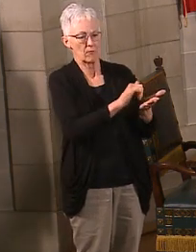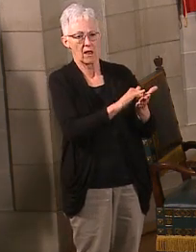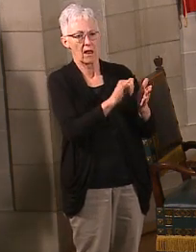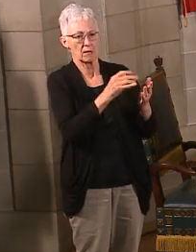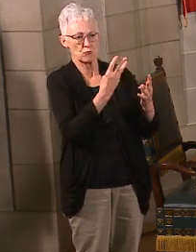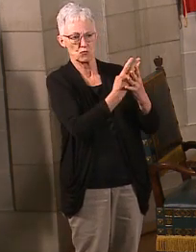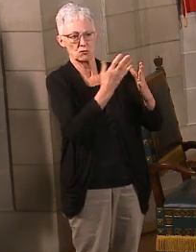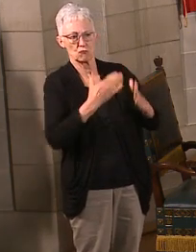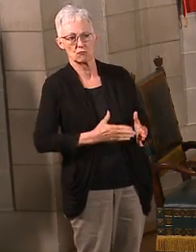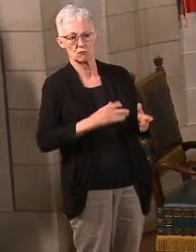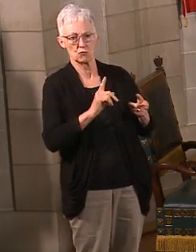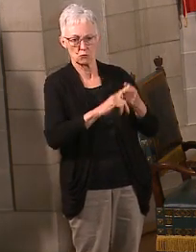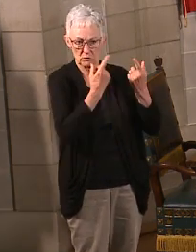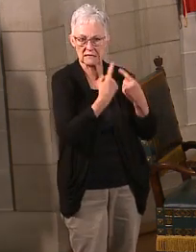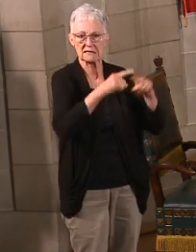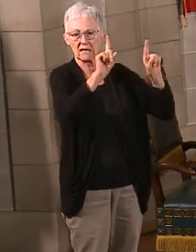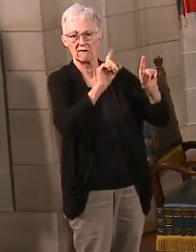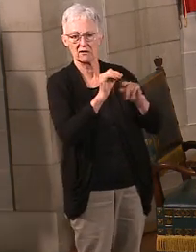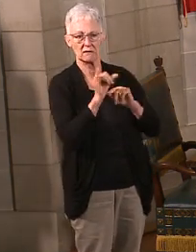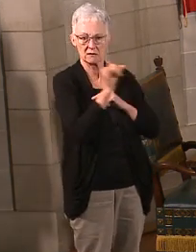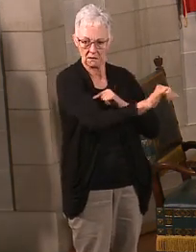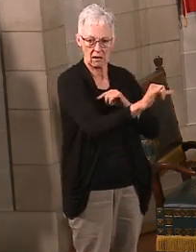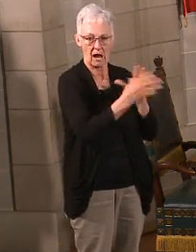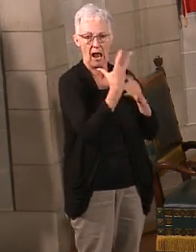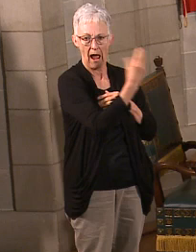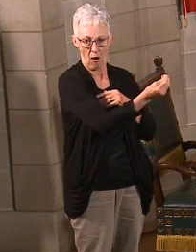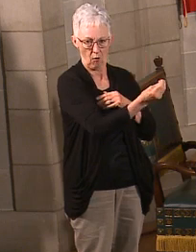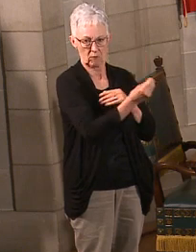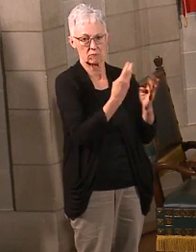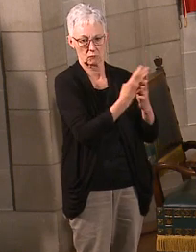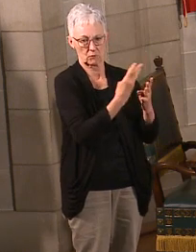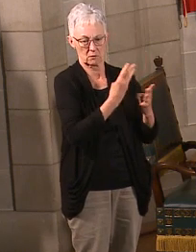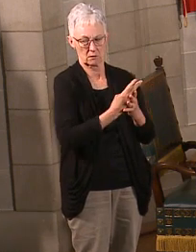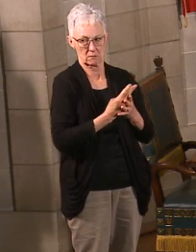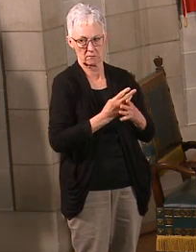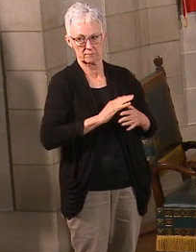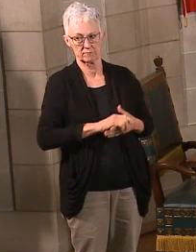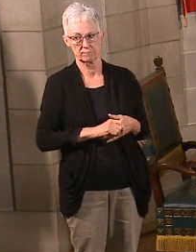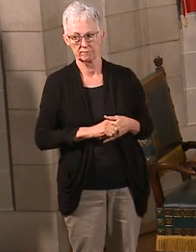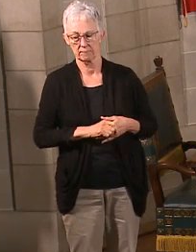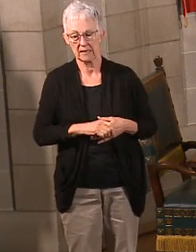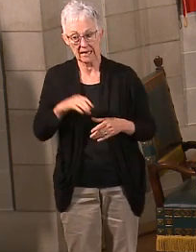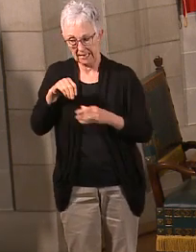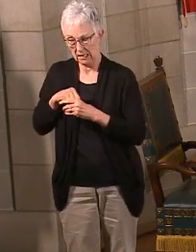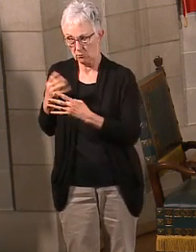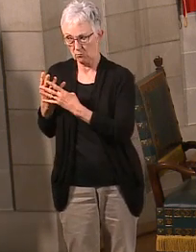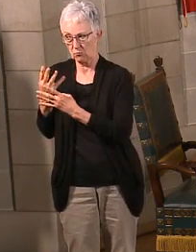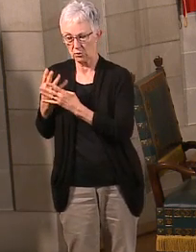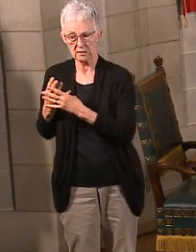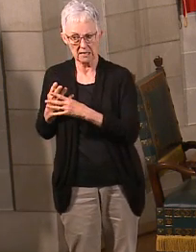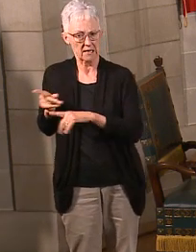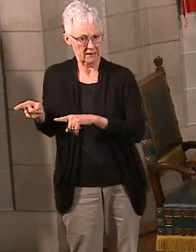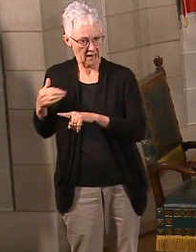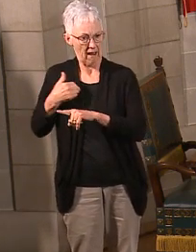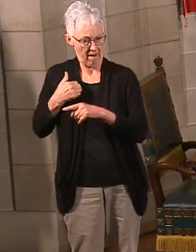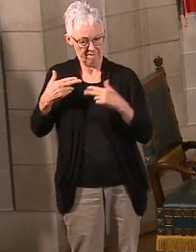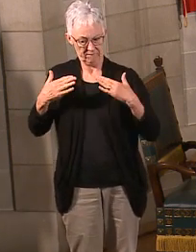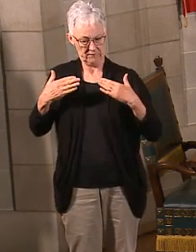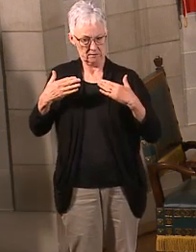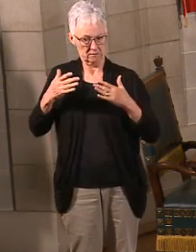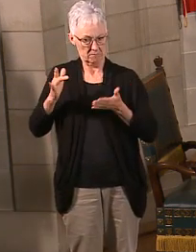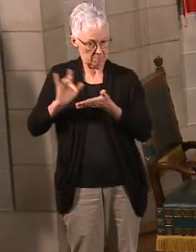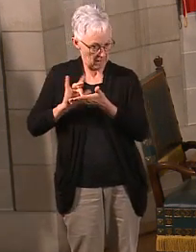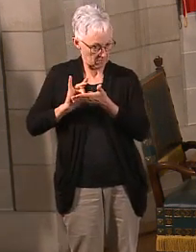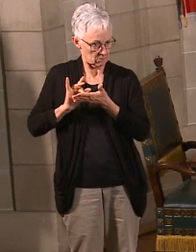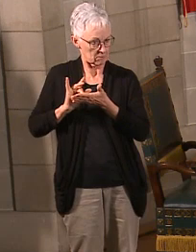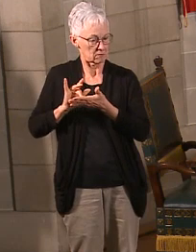community. So for everybody, we're just way better off that we continue to make sure we're taking care of our